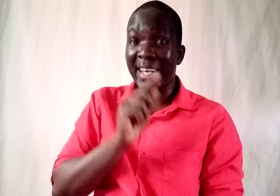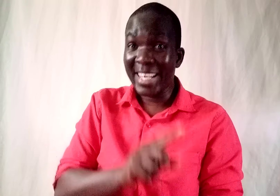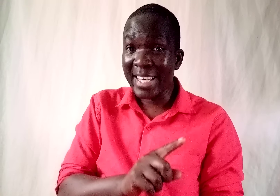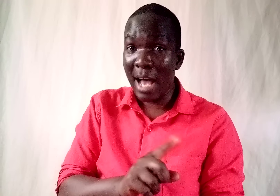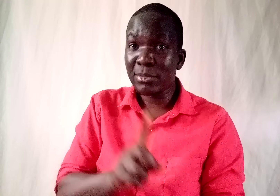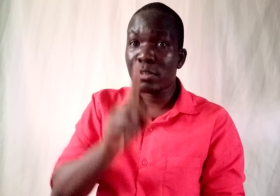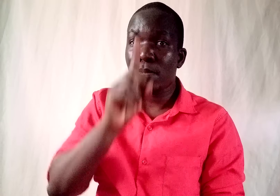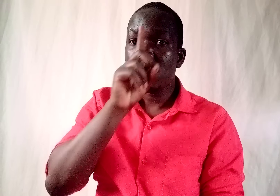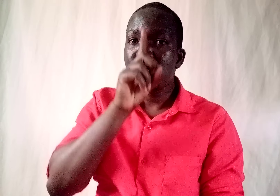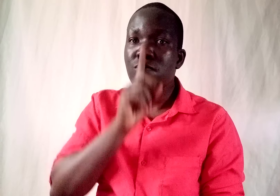Green grams,